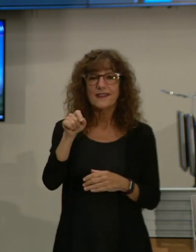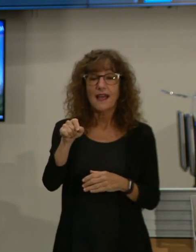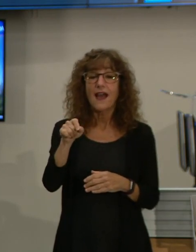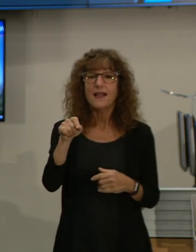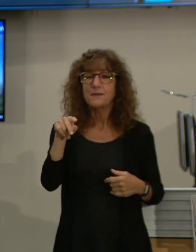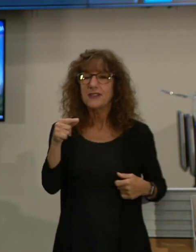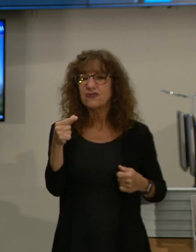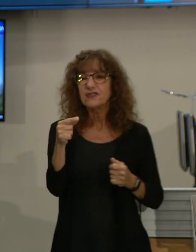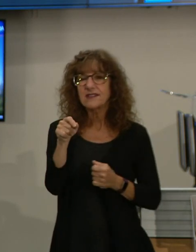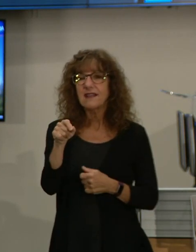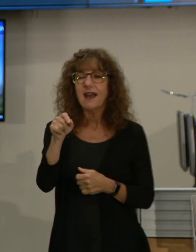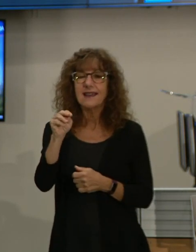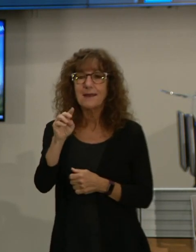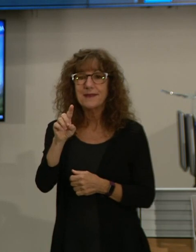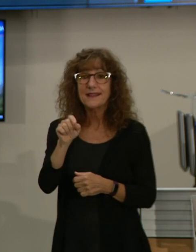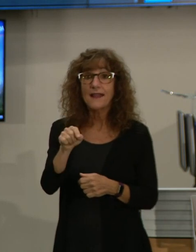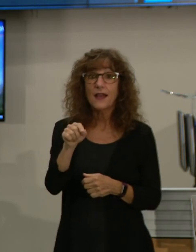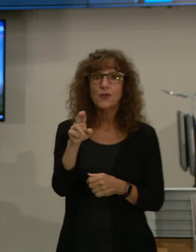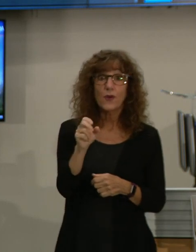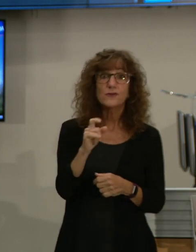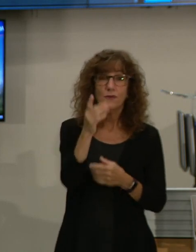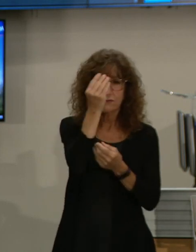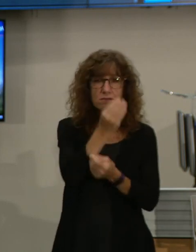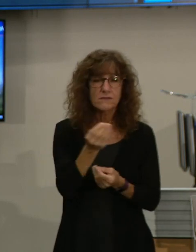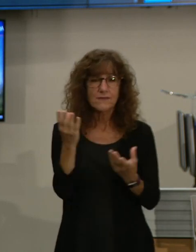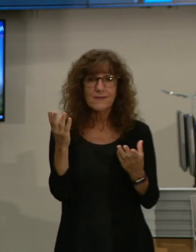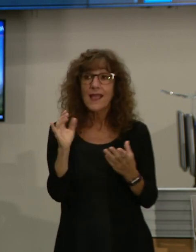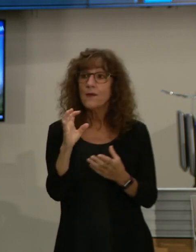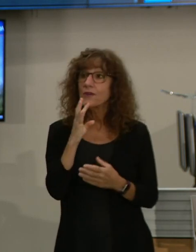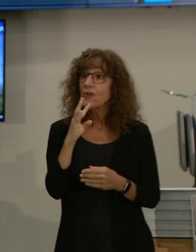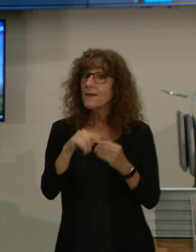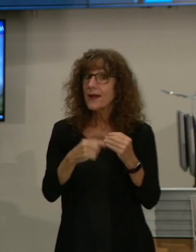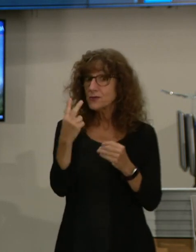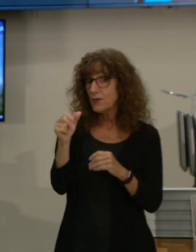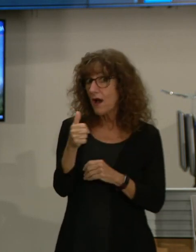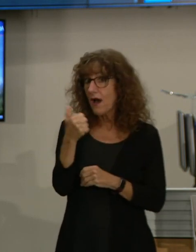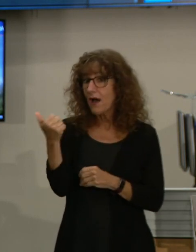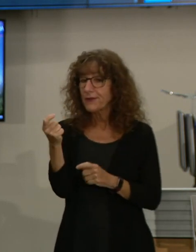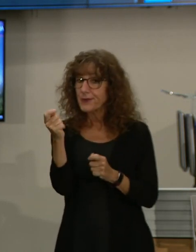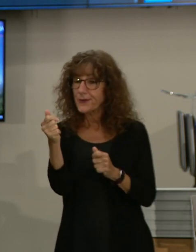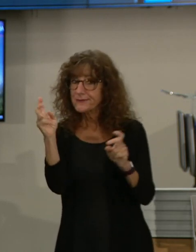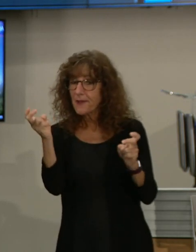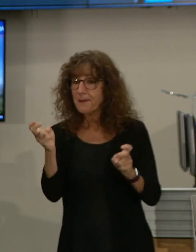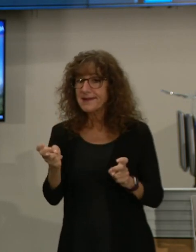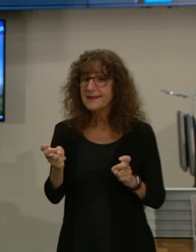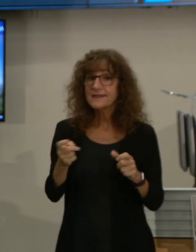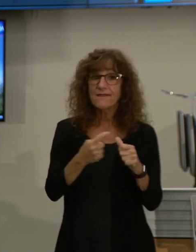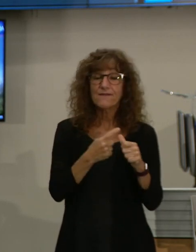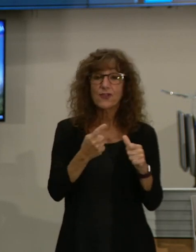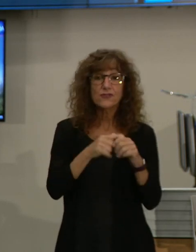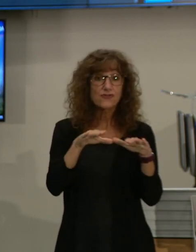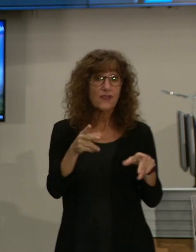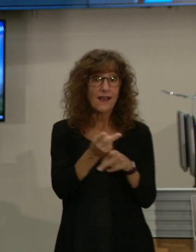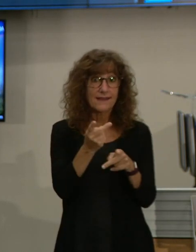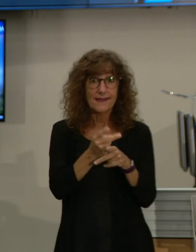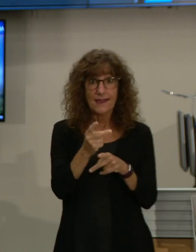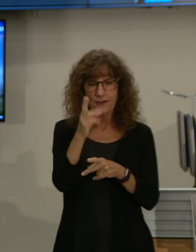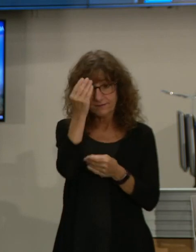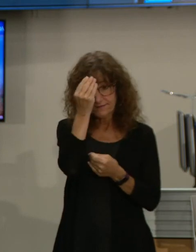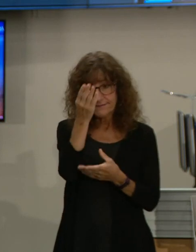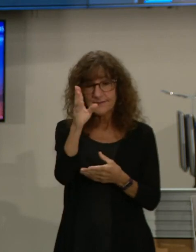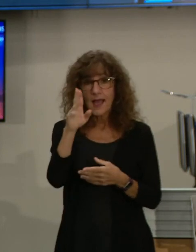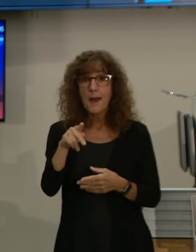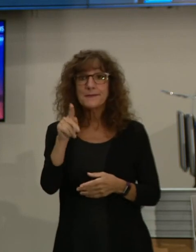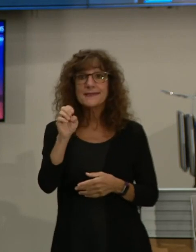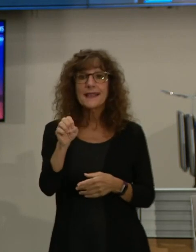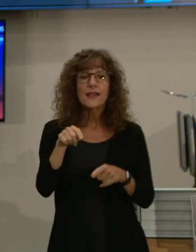pathforward@co.pg.md.us, and we'll provide all of this information. I want to talk about 2 other quick topics. One is a child care update.